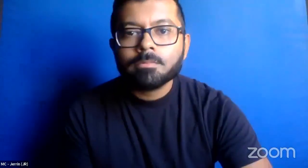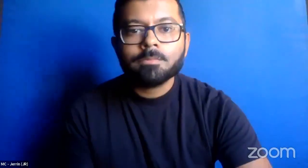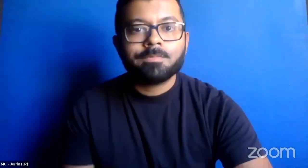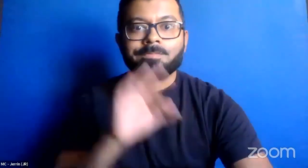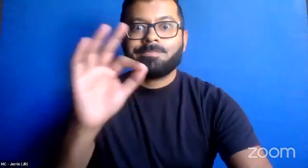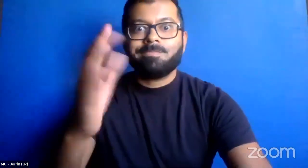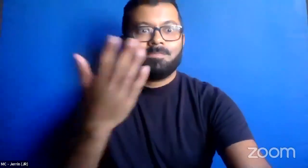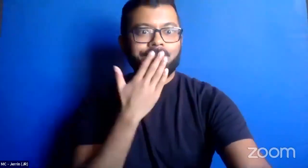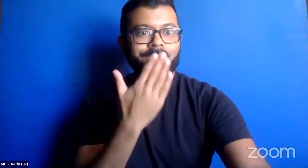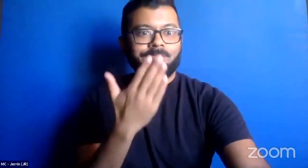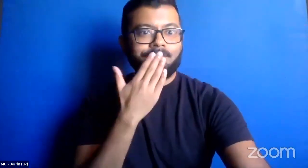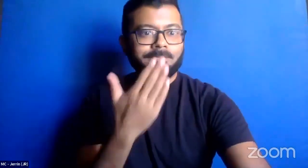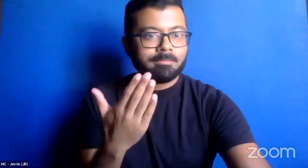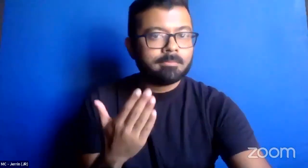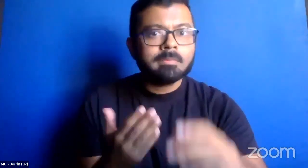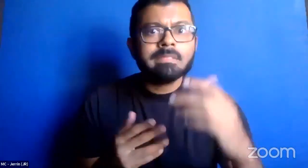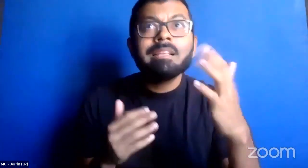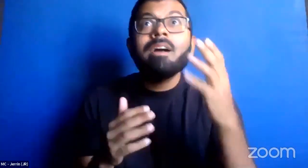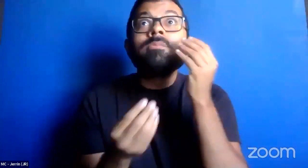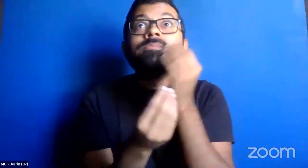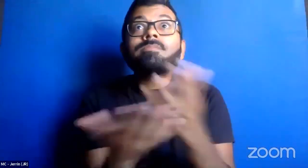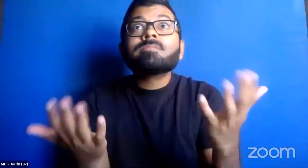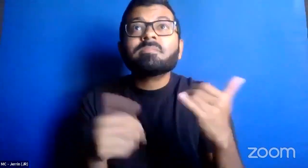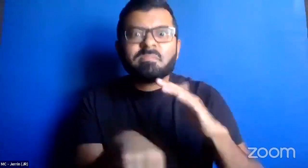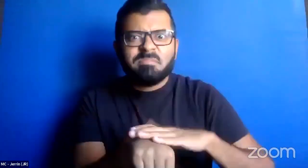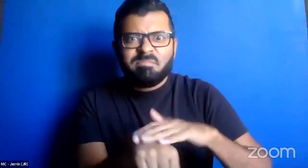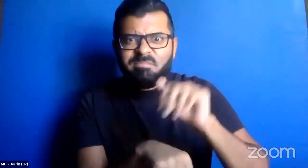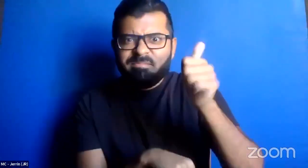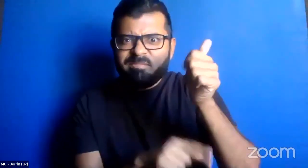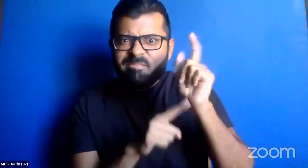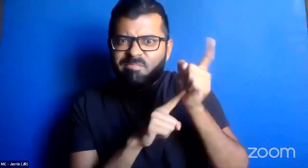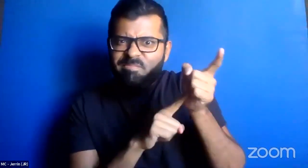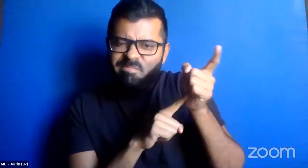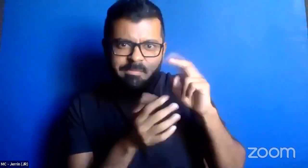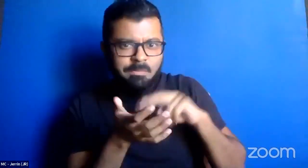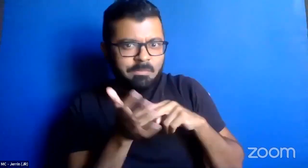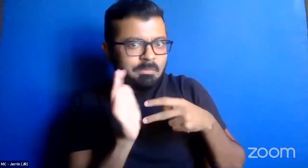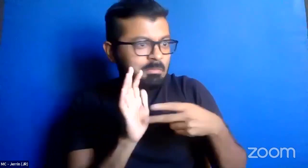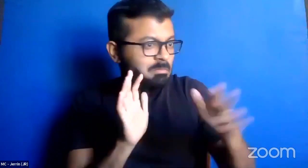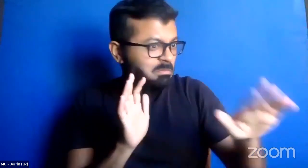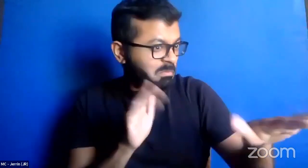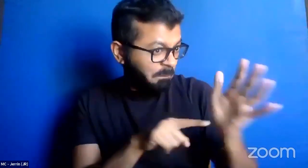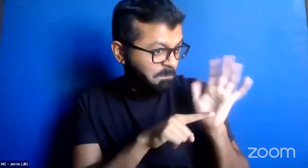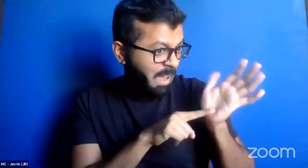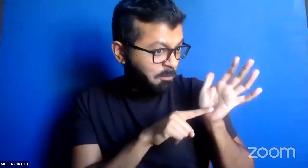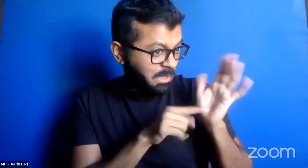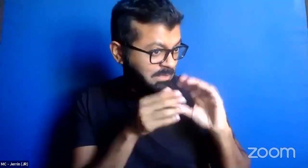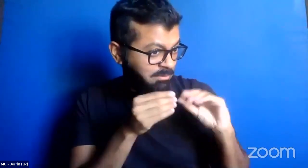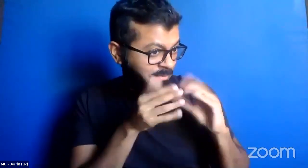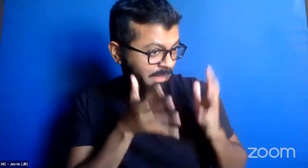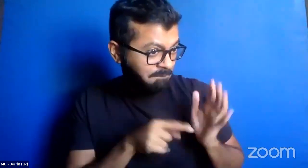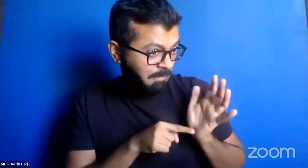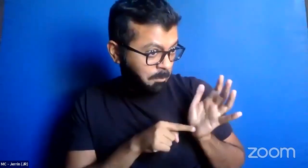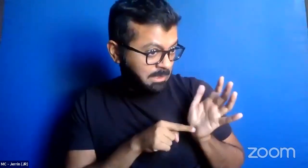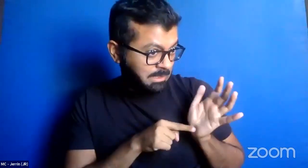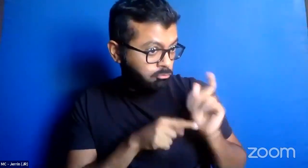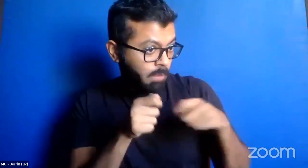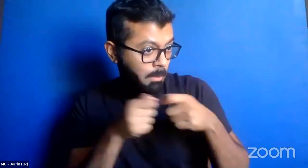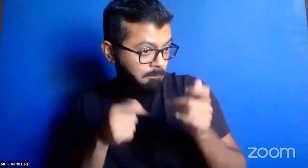And whoever's next. Thank you. This is back to the MC. All right, we have about 10 minutes left. So